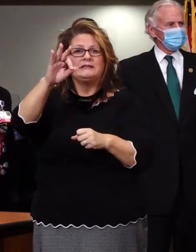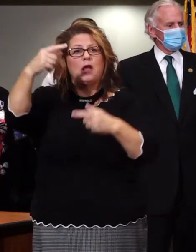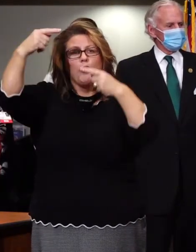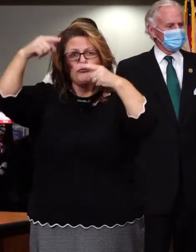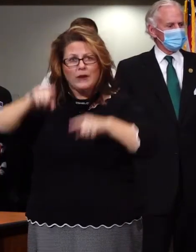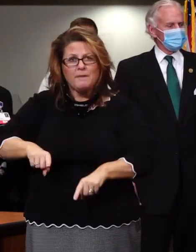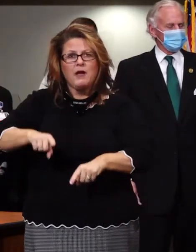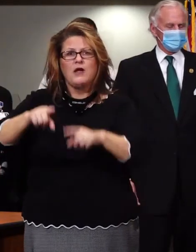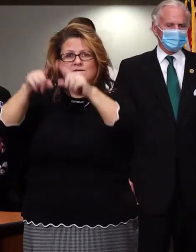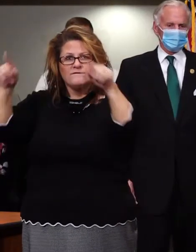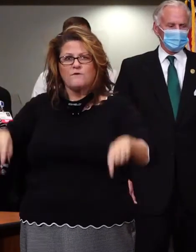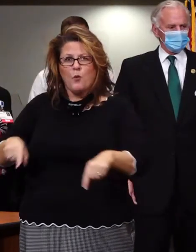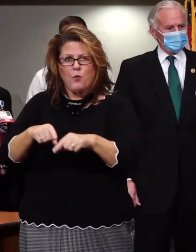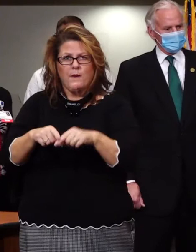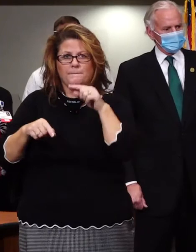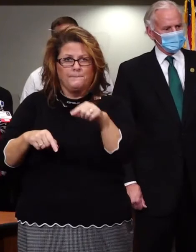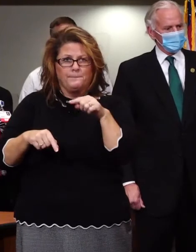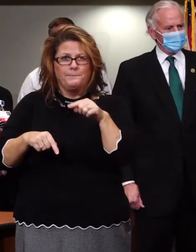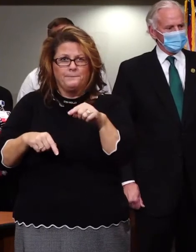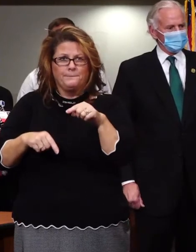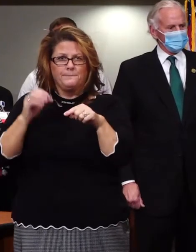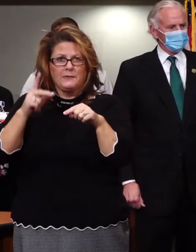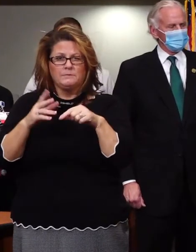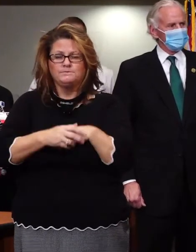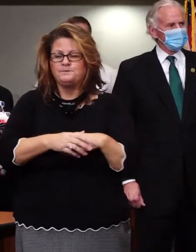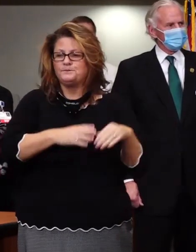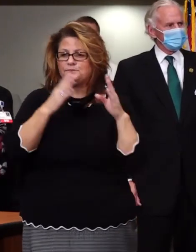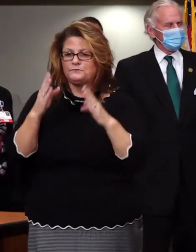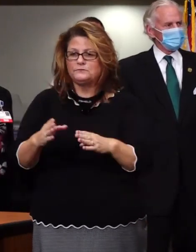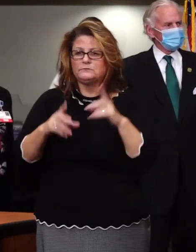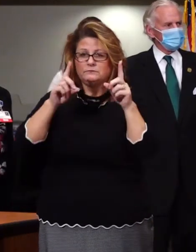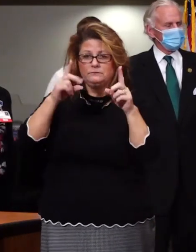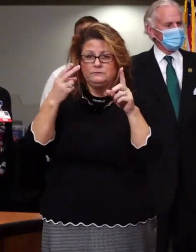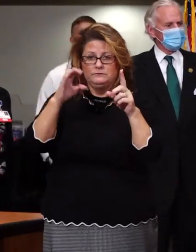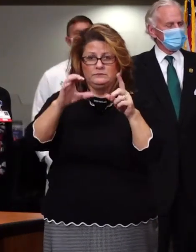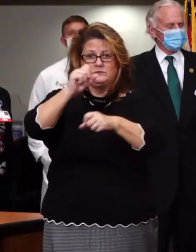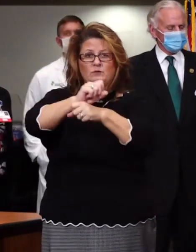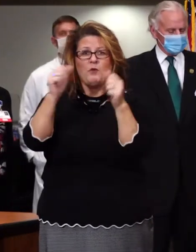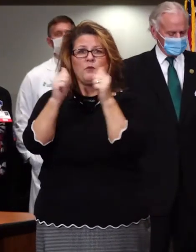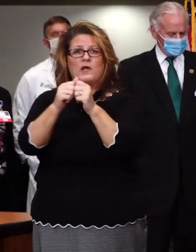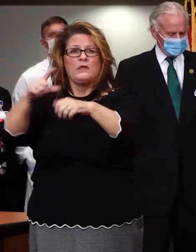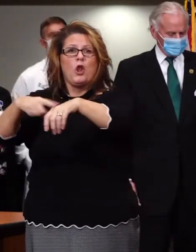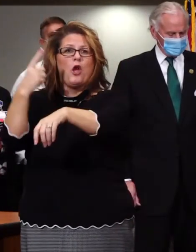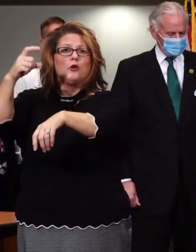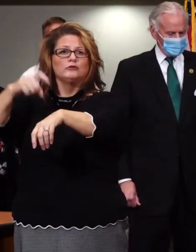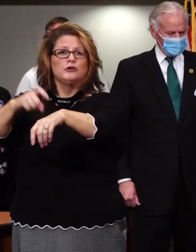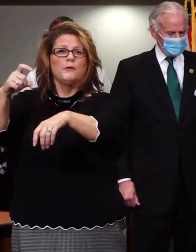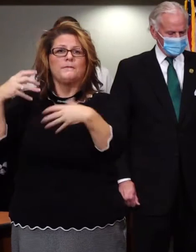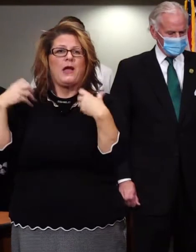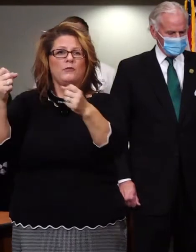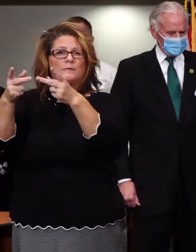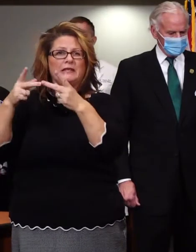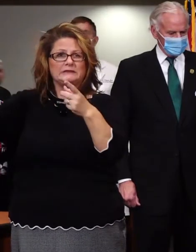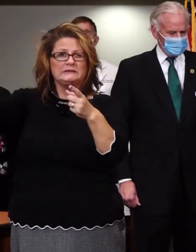form. DHEC has also been working very closely with the CDC's long-term care facility partnership. The CDC partnership